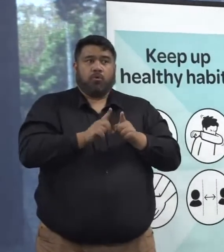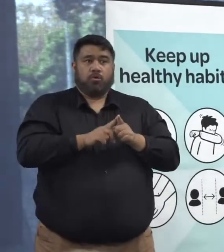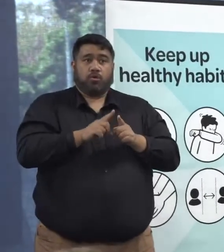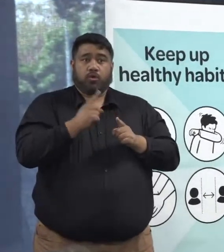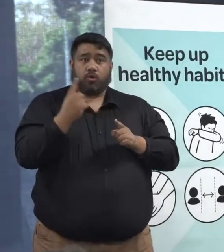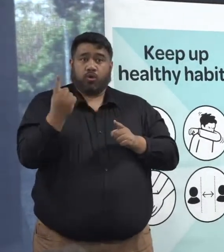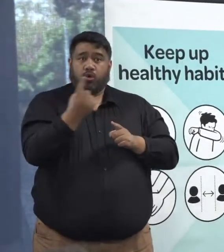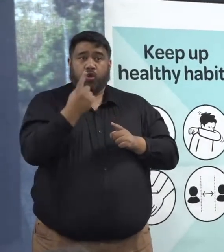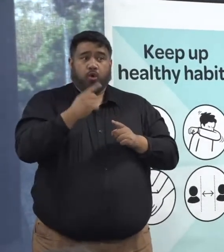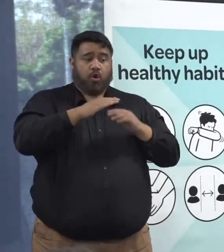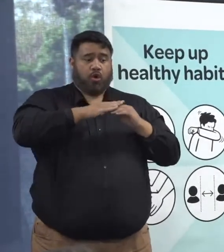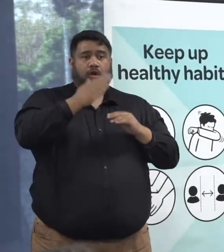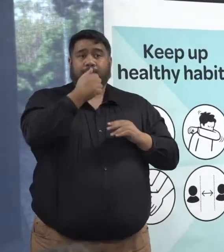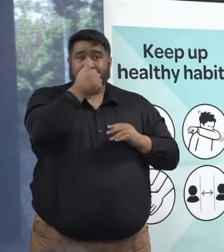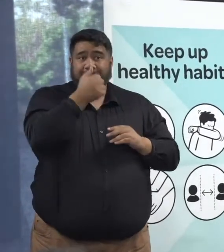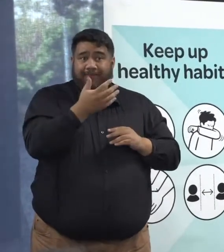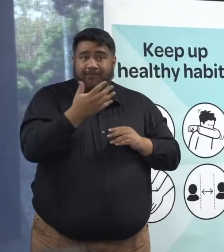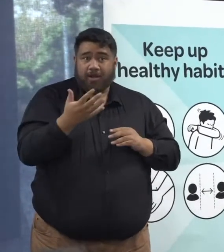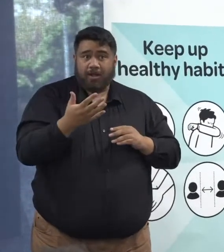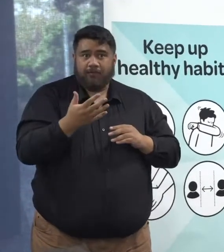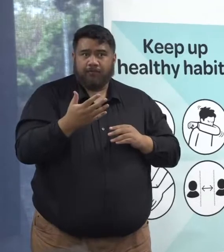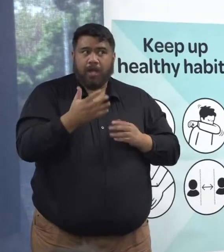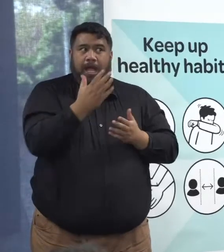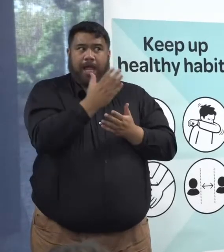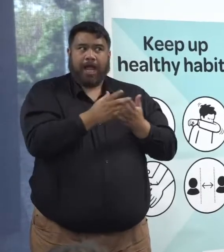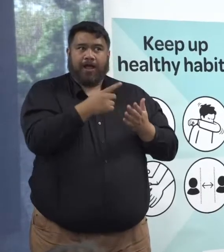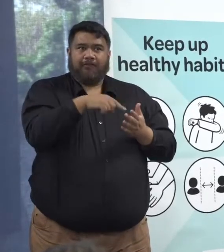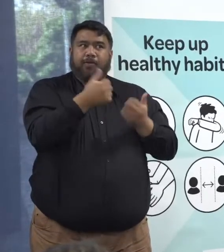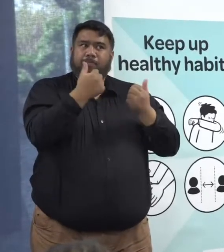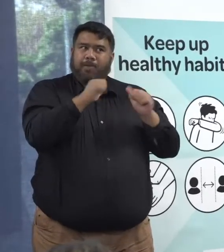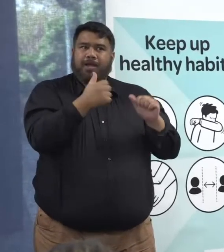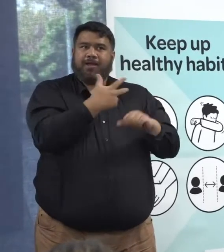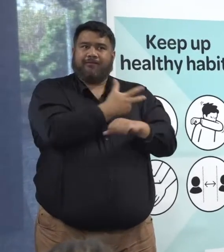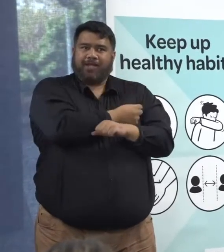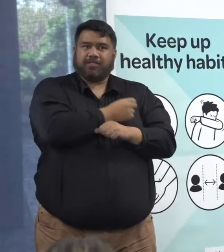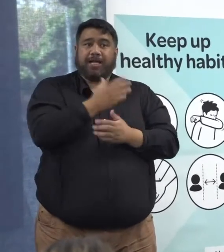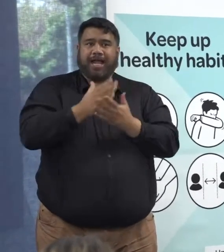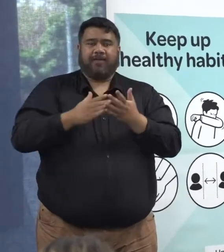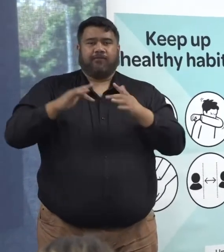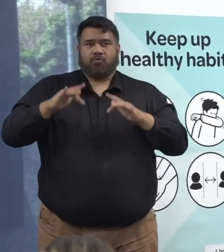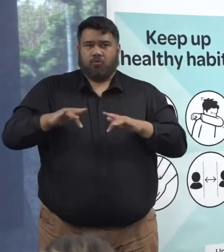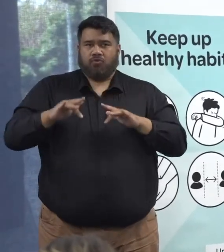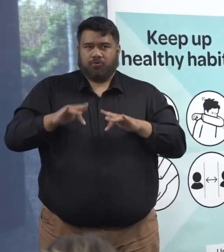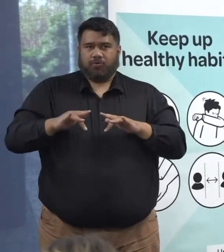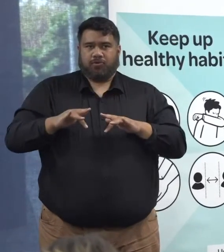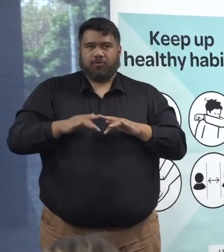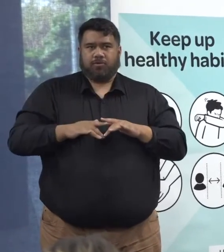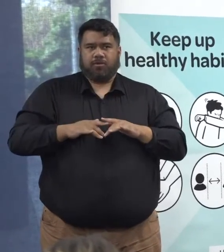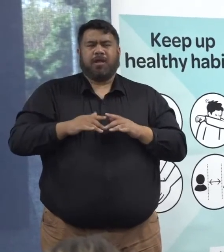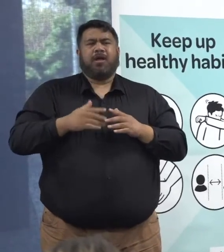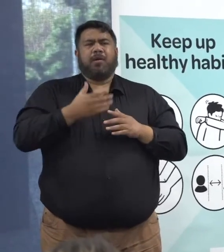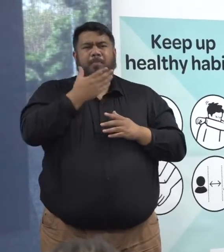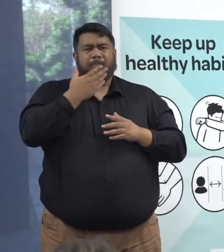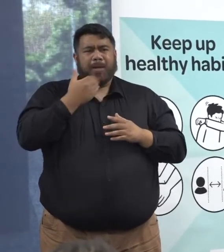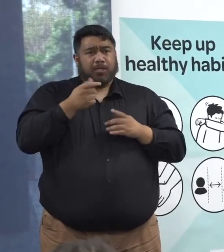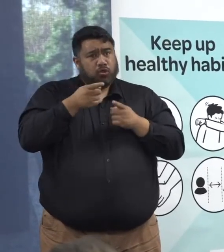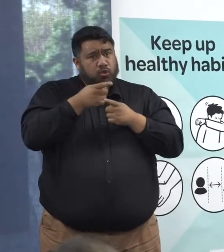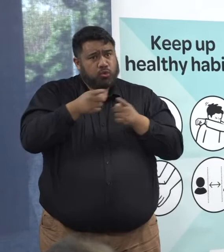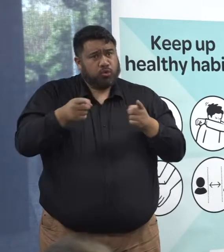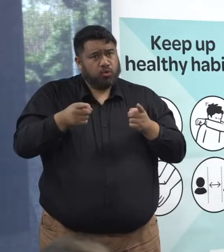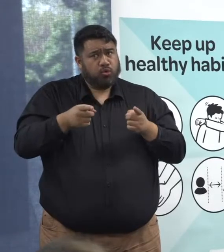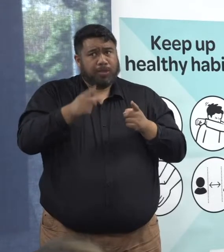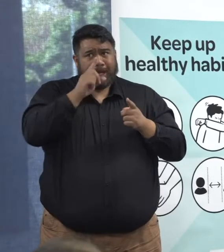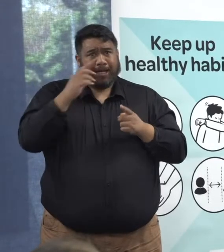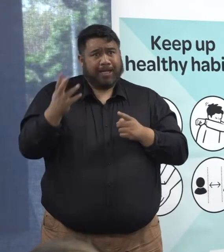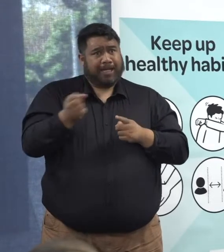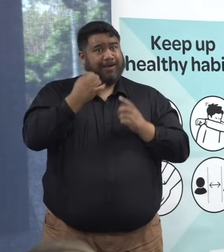around half of our over 65s already, which is great. Please, many people are eligible for free flu vaccination. Go and